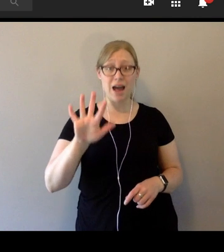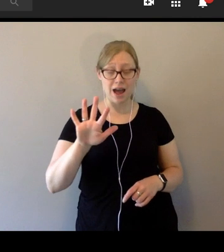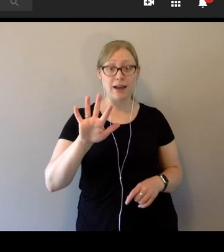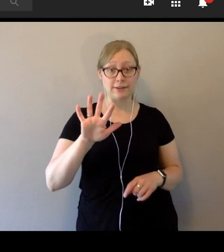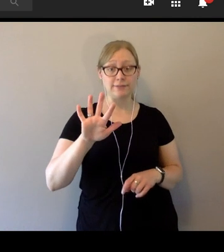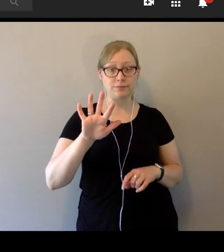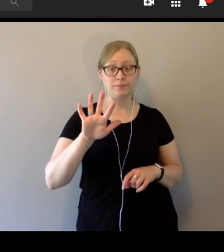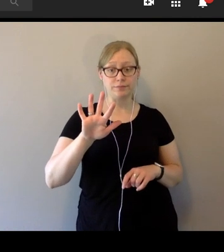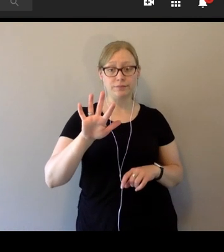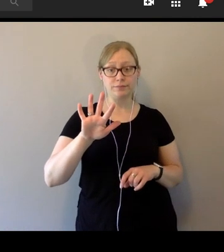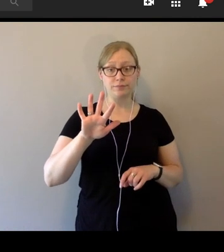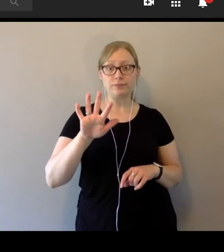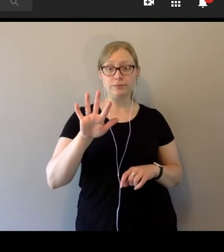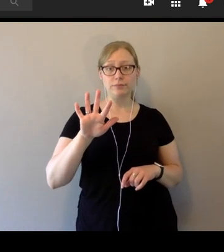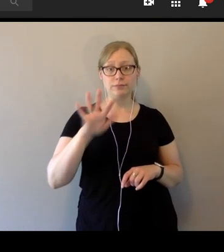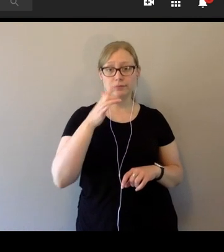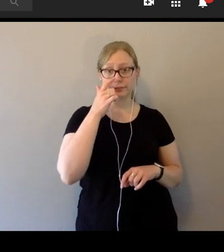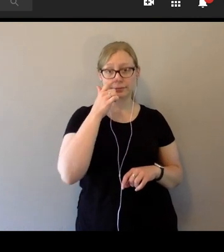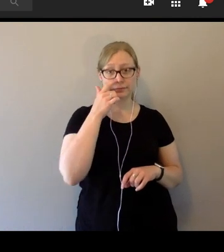54.5